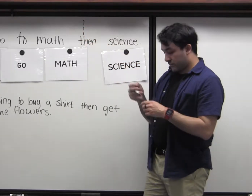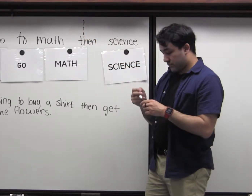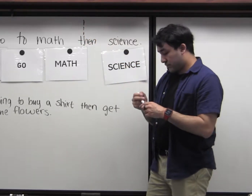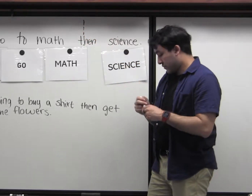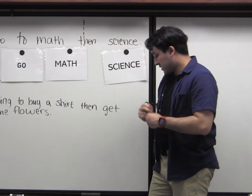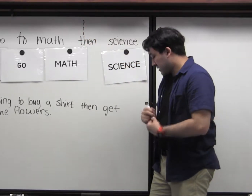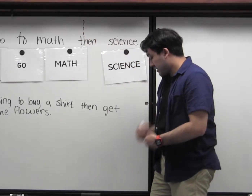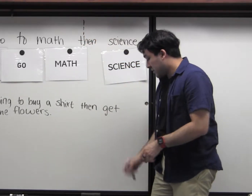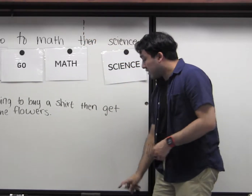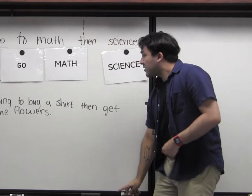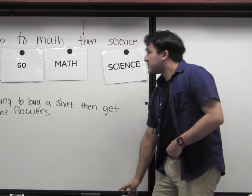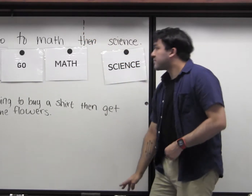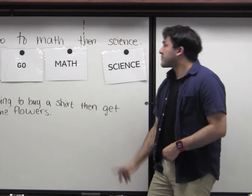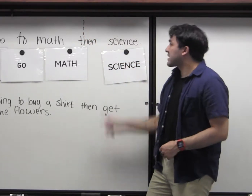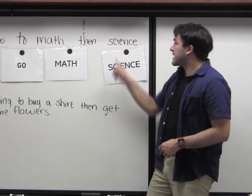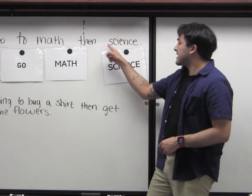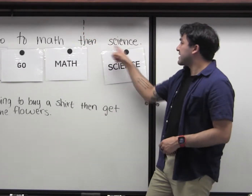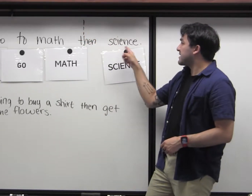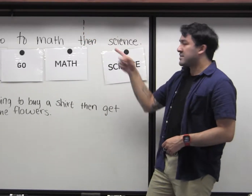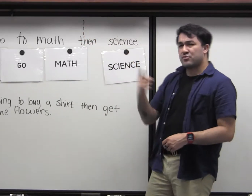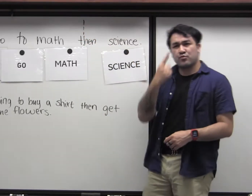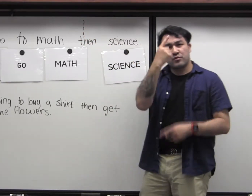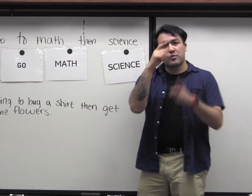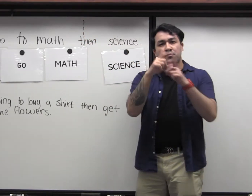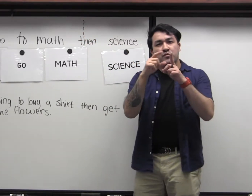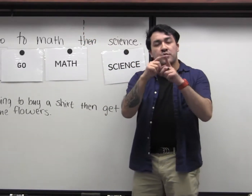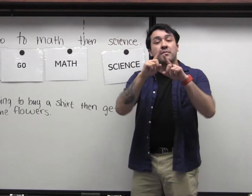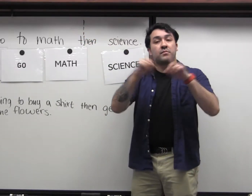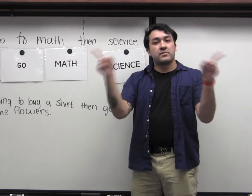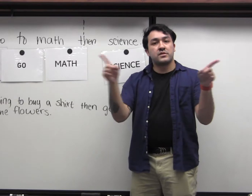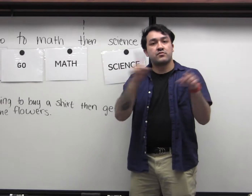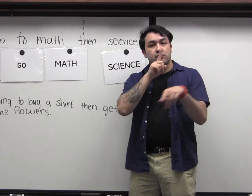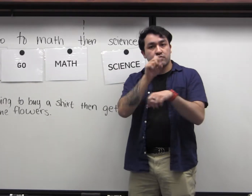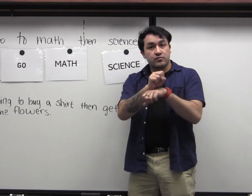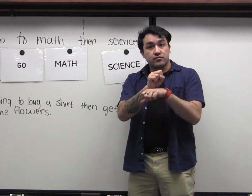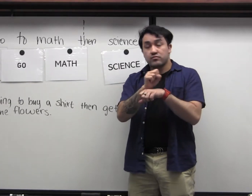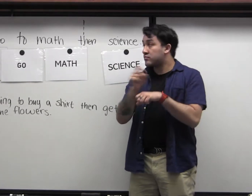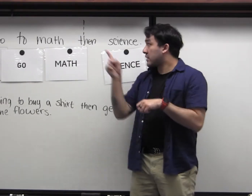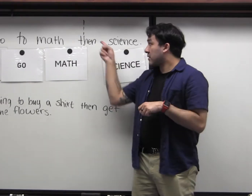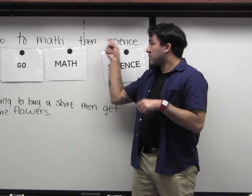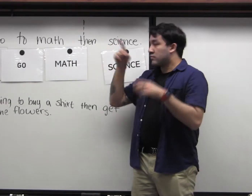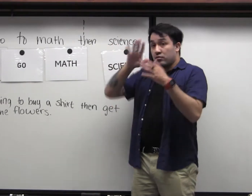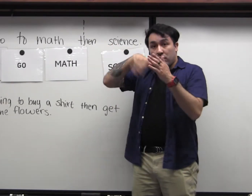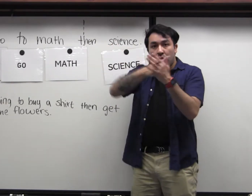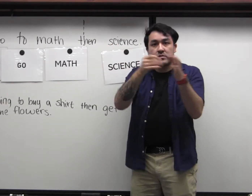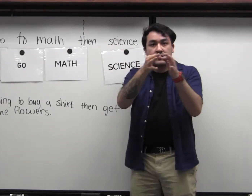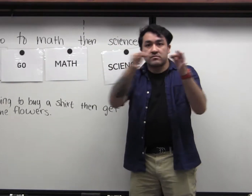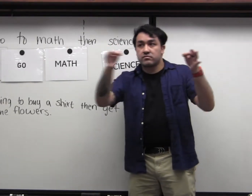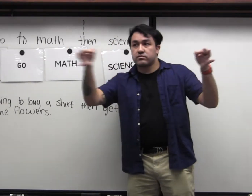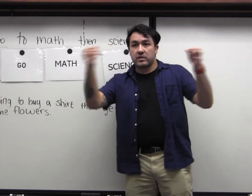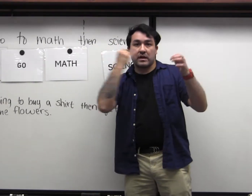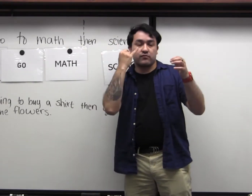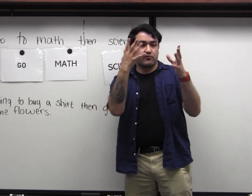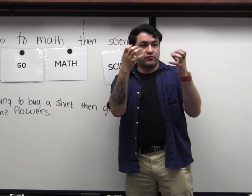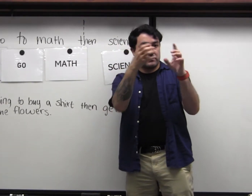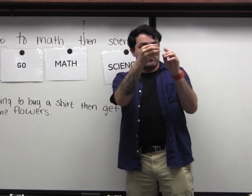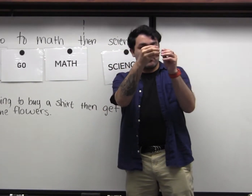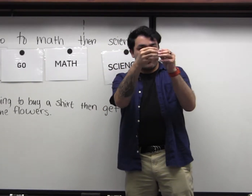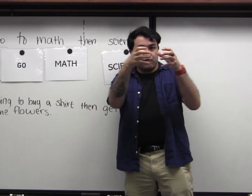like to mark that there's two sentences. And I do it right through the word where there's a conjunction or whatever connects those. So I can really